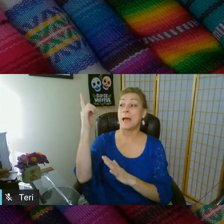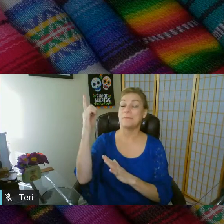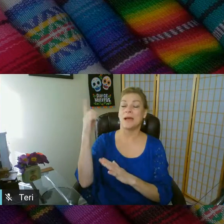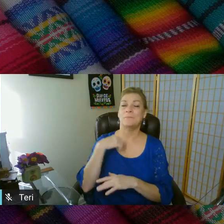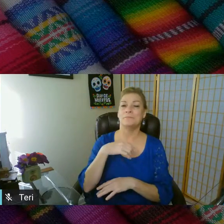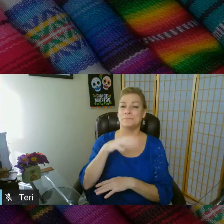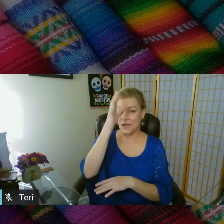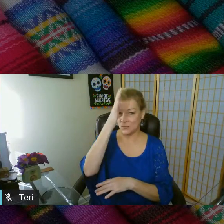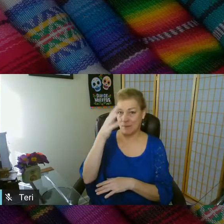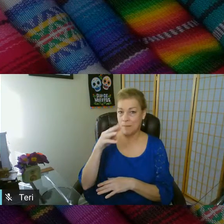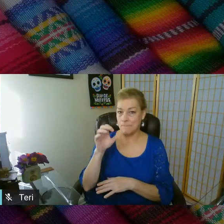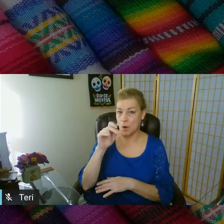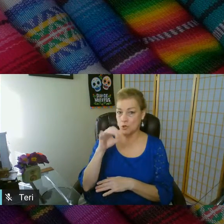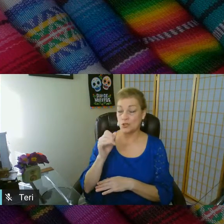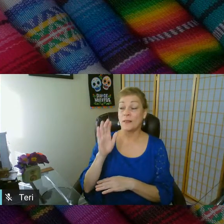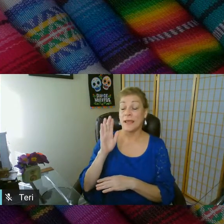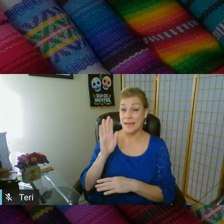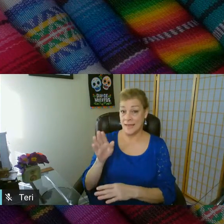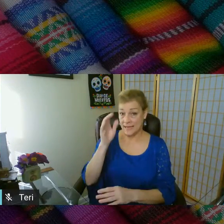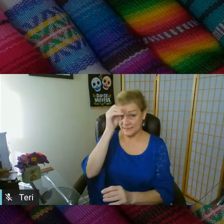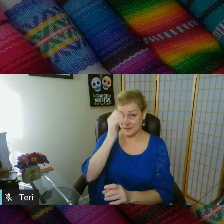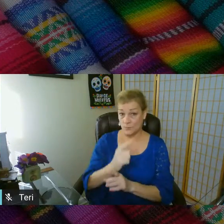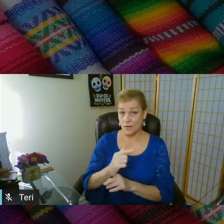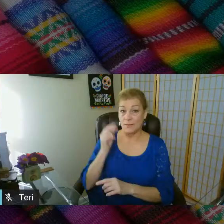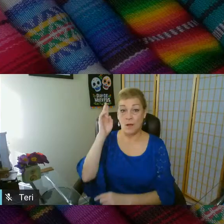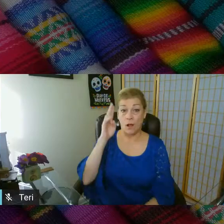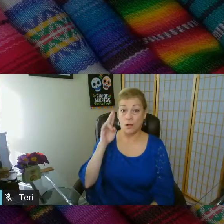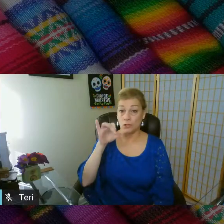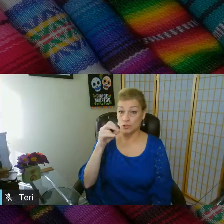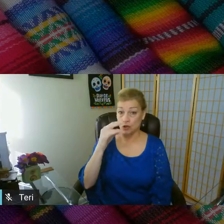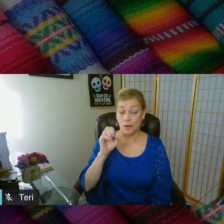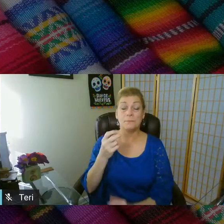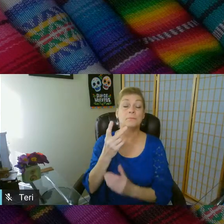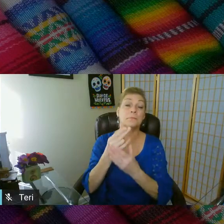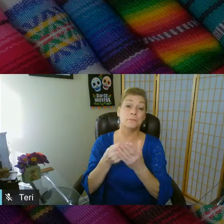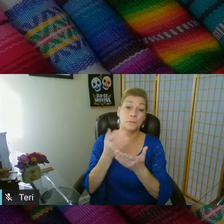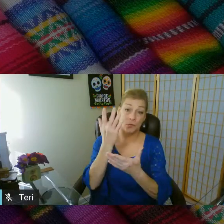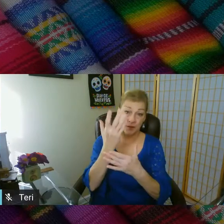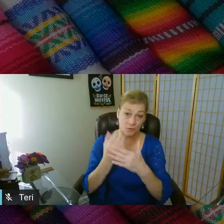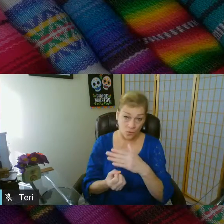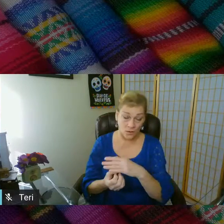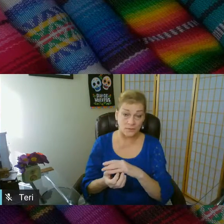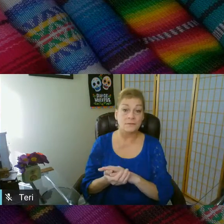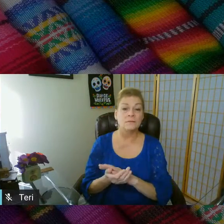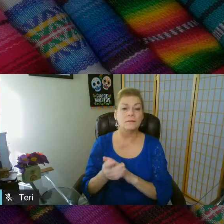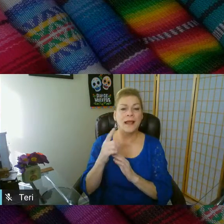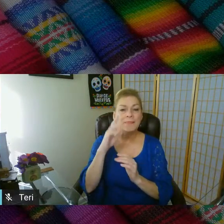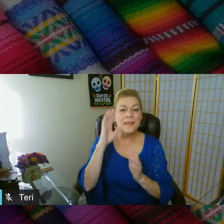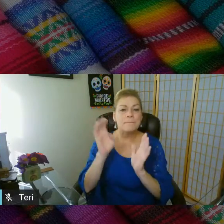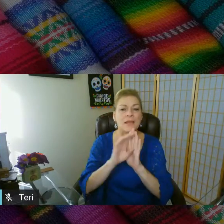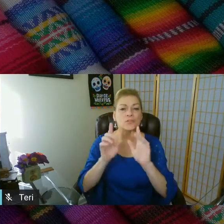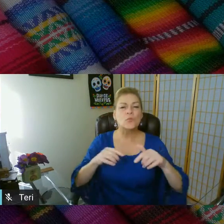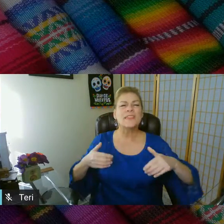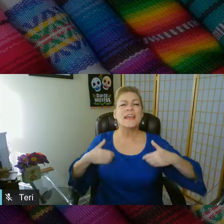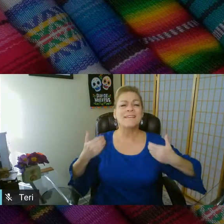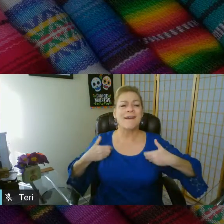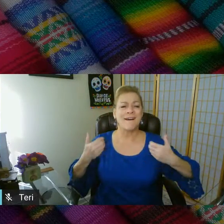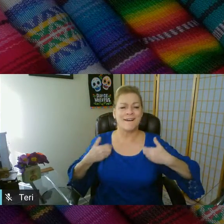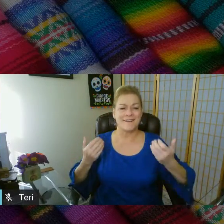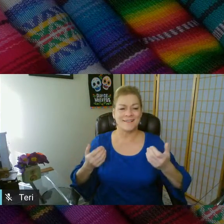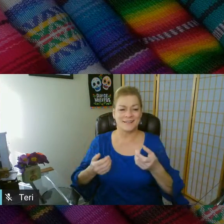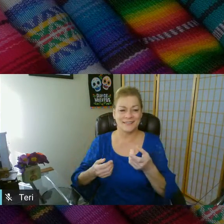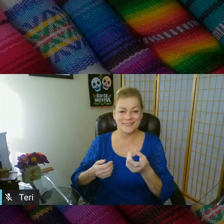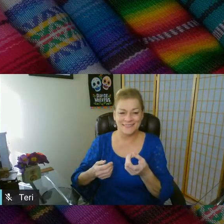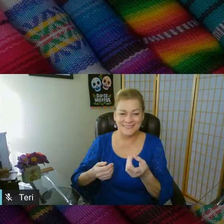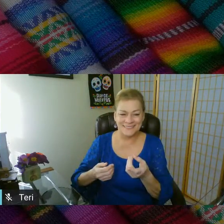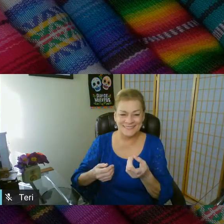Marshall and his brother, my Uncle John, both who have made their transition. And it's a picture of them when they were younger. I probably can't see it, but I